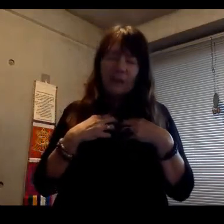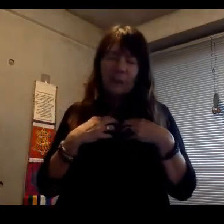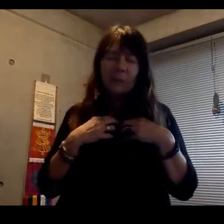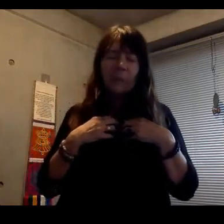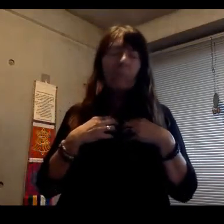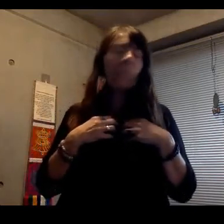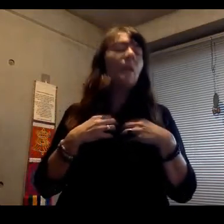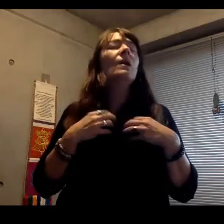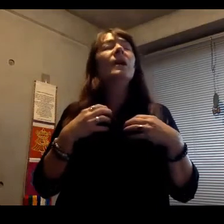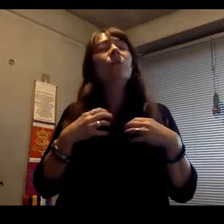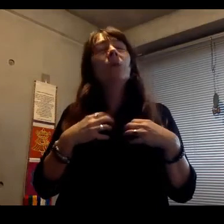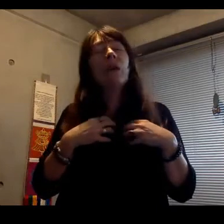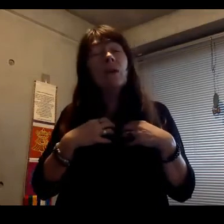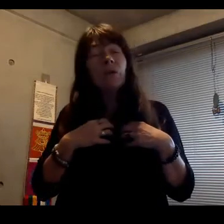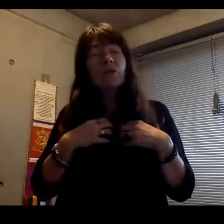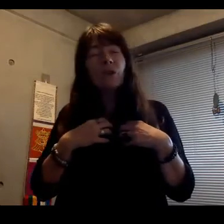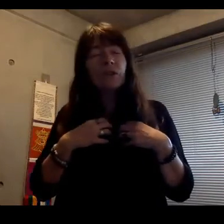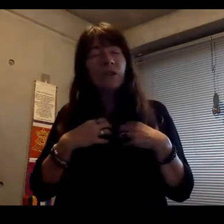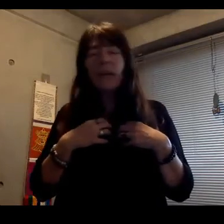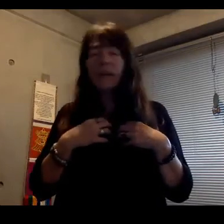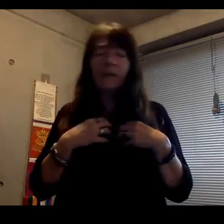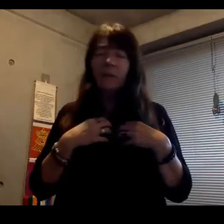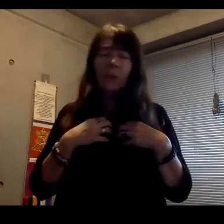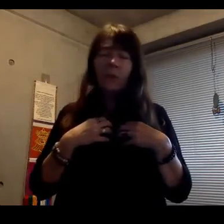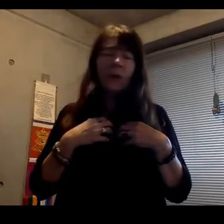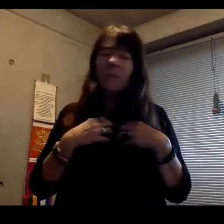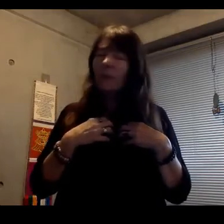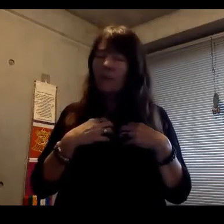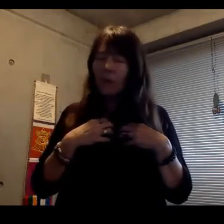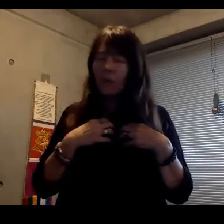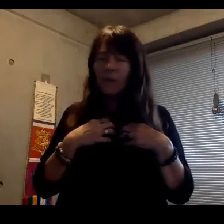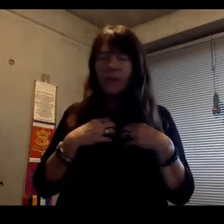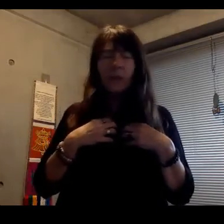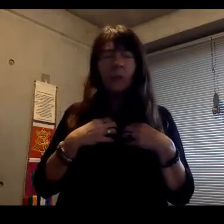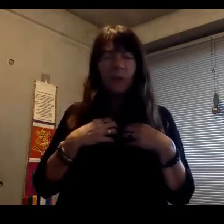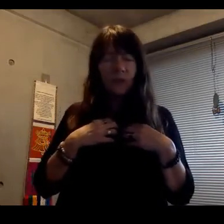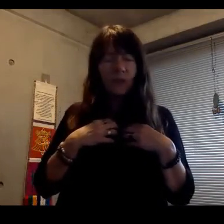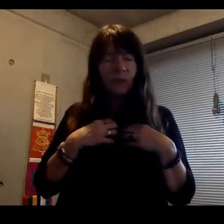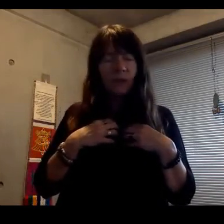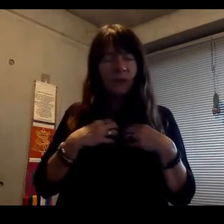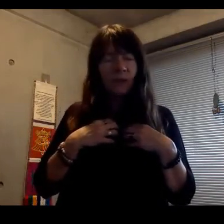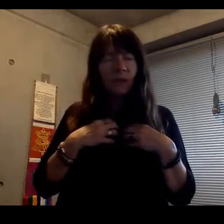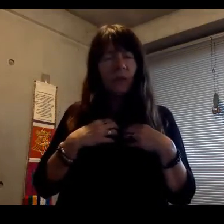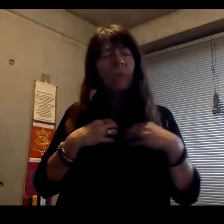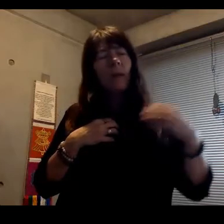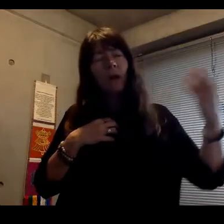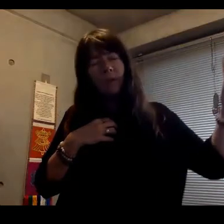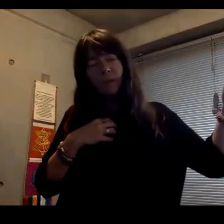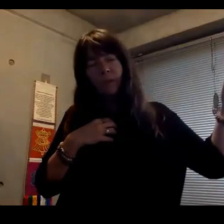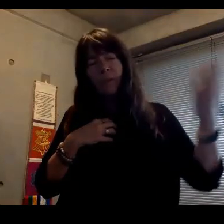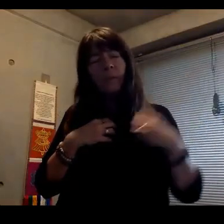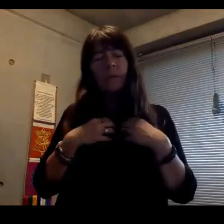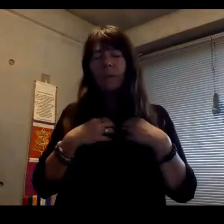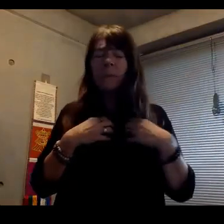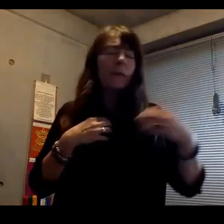desire. If without the strong desire, you would not be involved in the situation. You would be